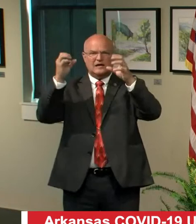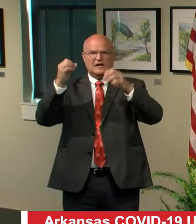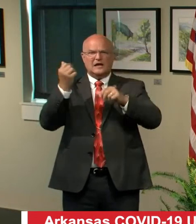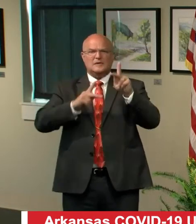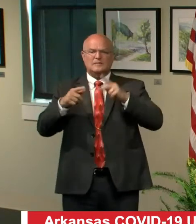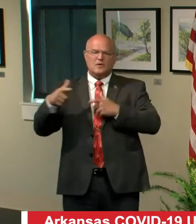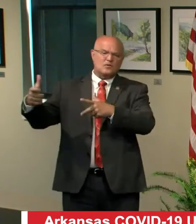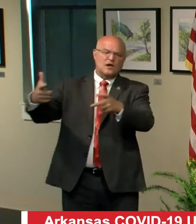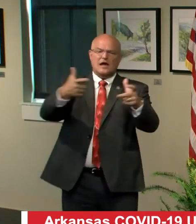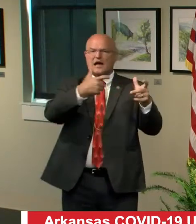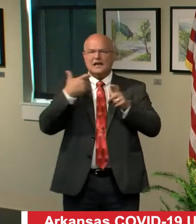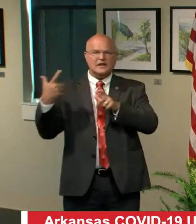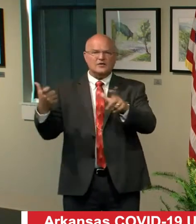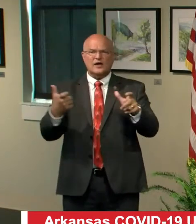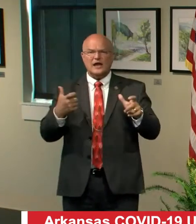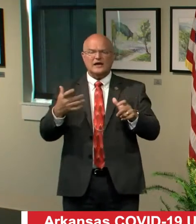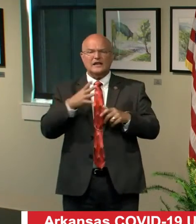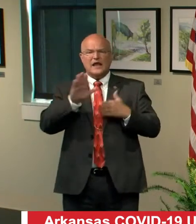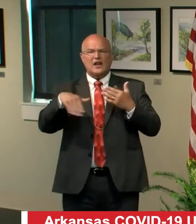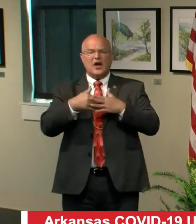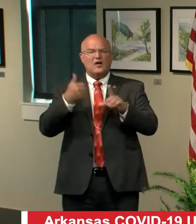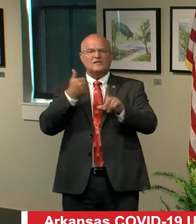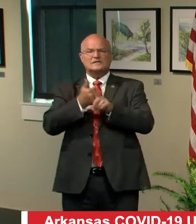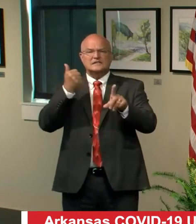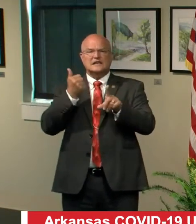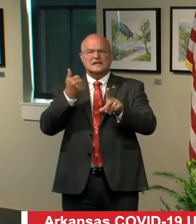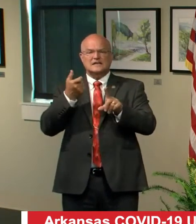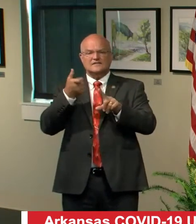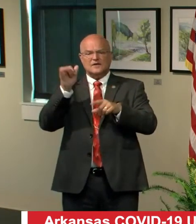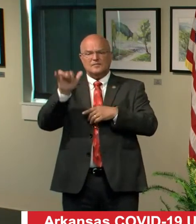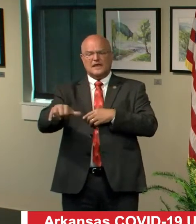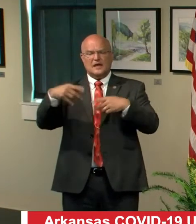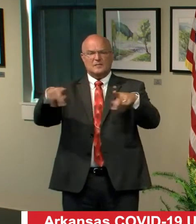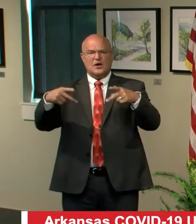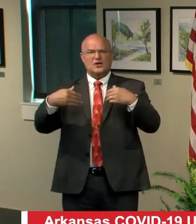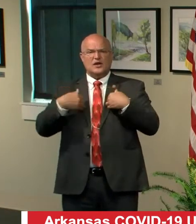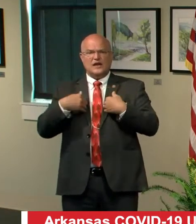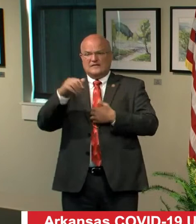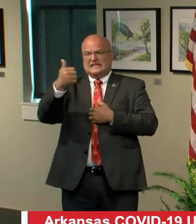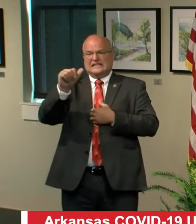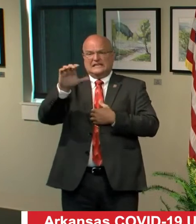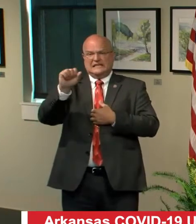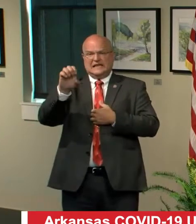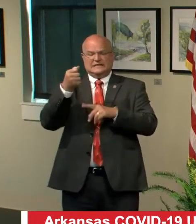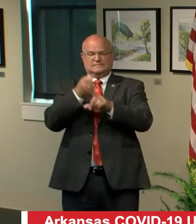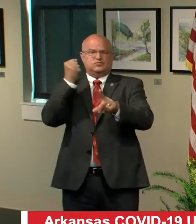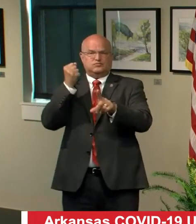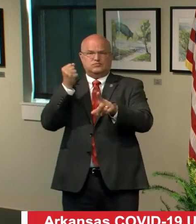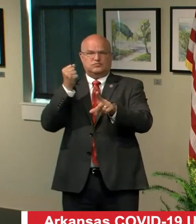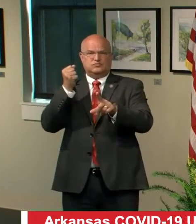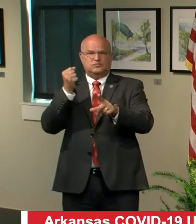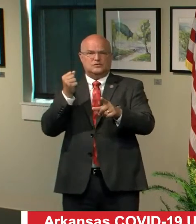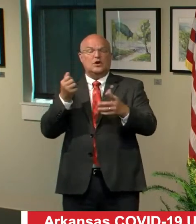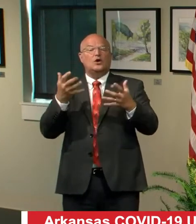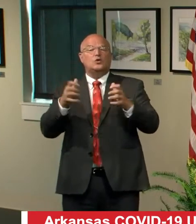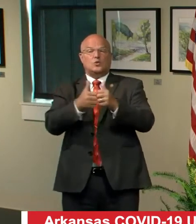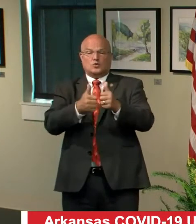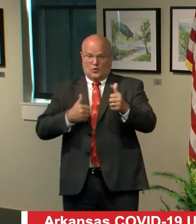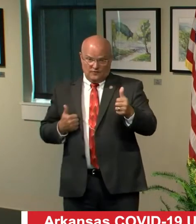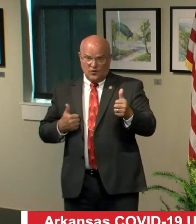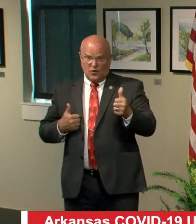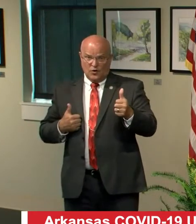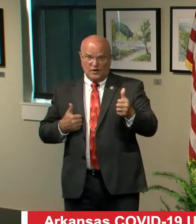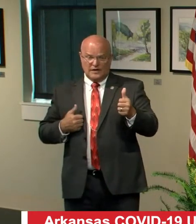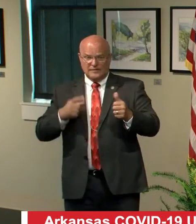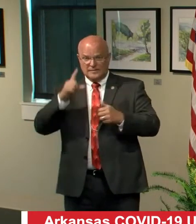everybody running around, and all of a sudden out of that block party you've got 10 cases. That's what you want to avoid.